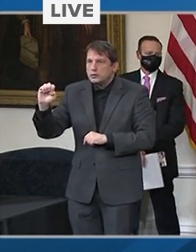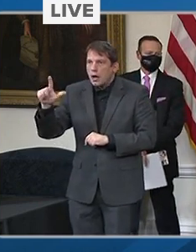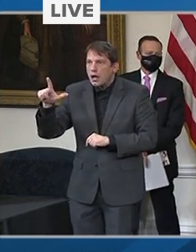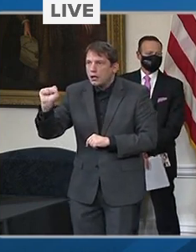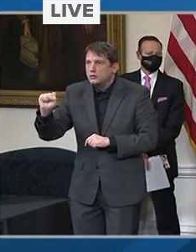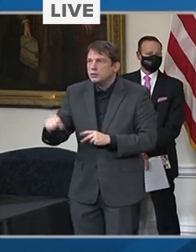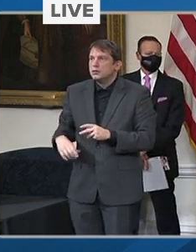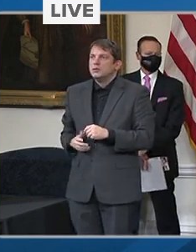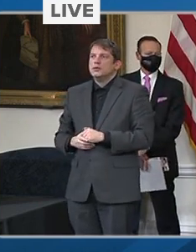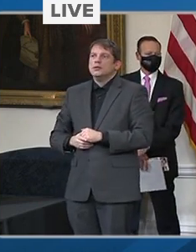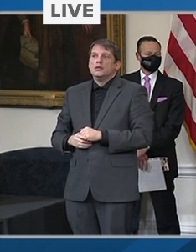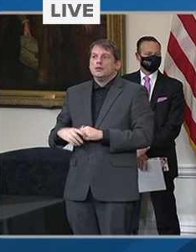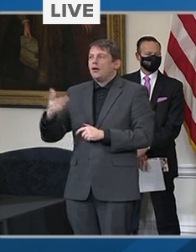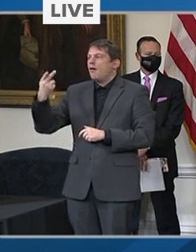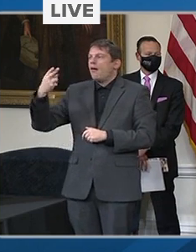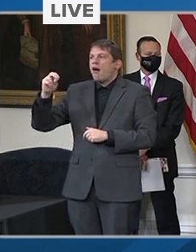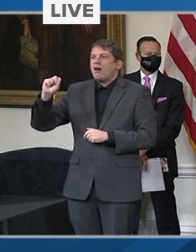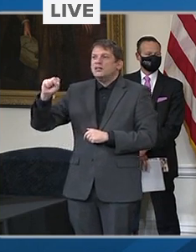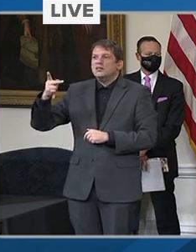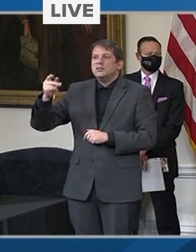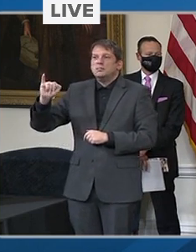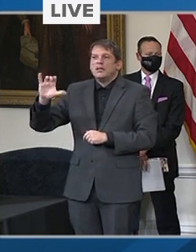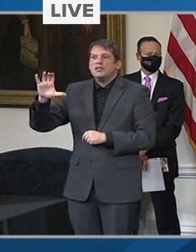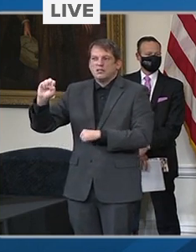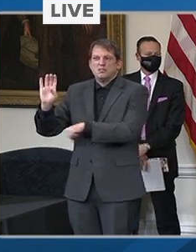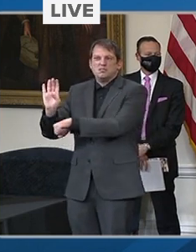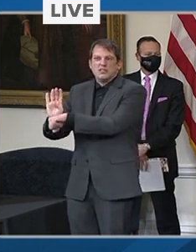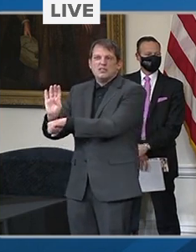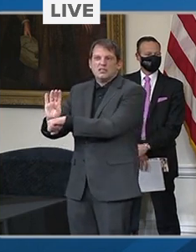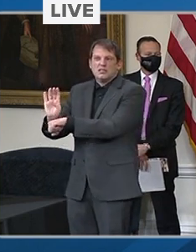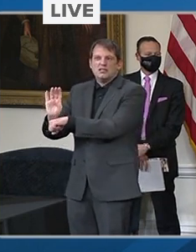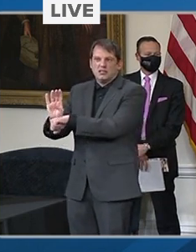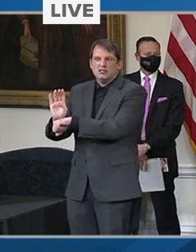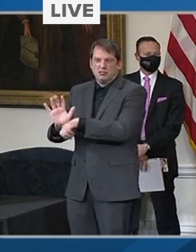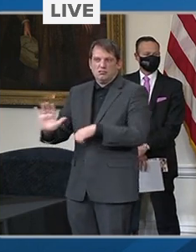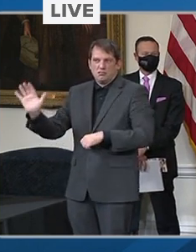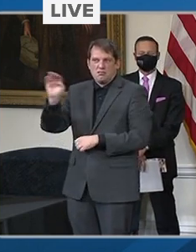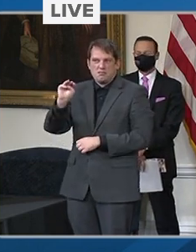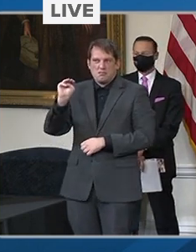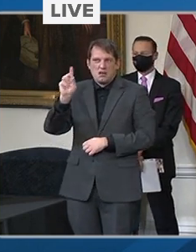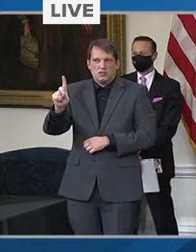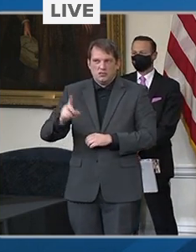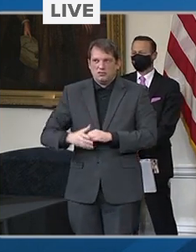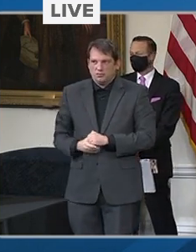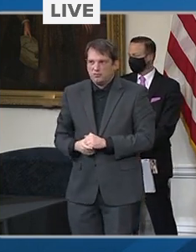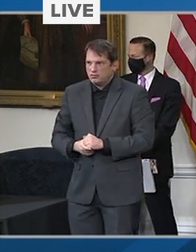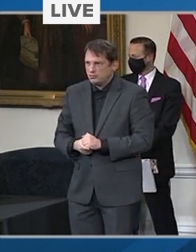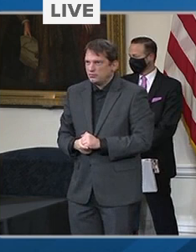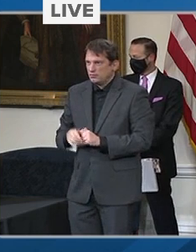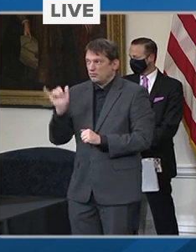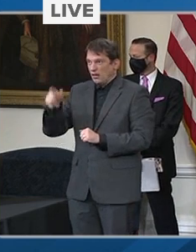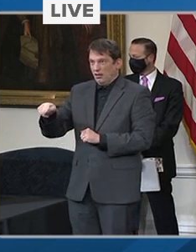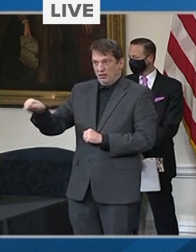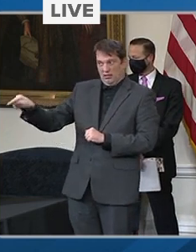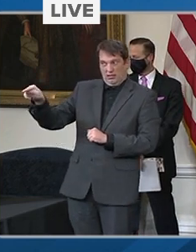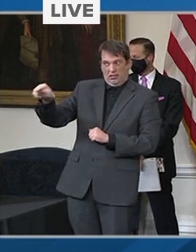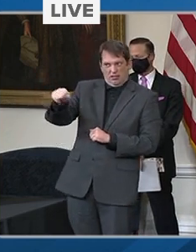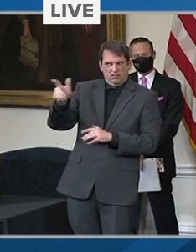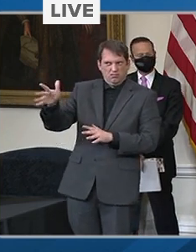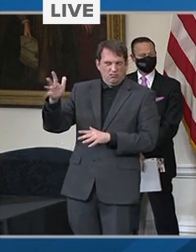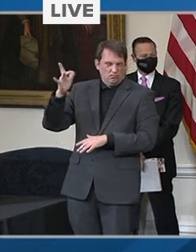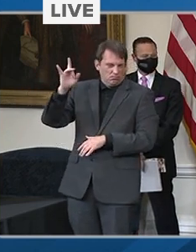state. This sector was among the first to suffer and will be among the last to recover from the